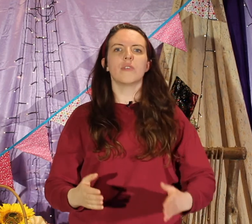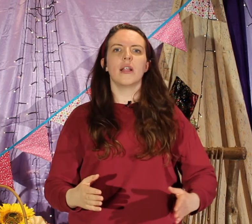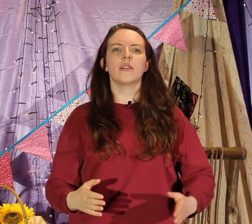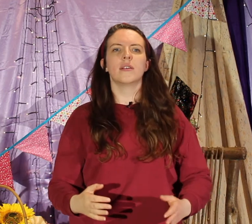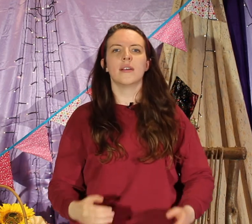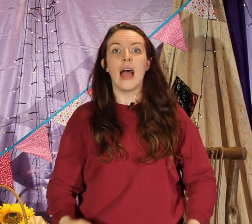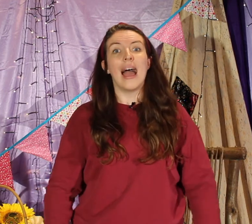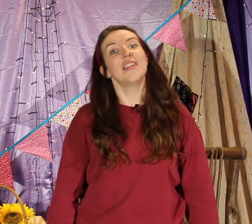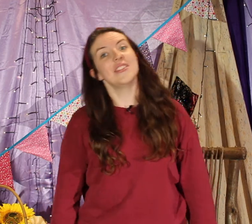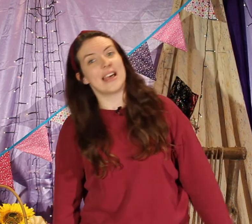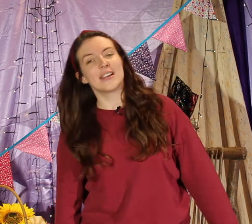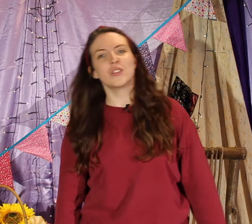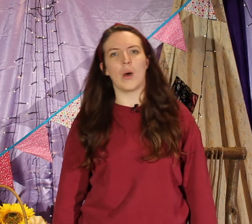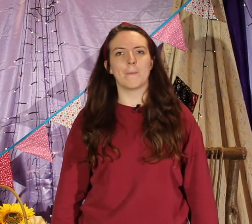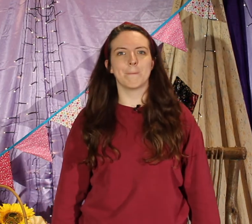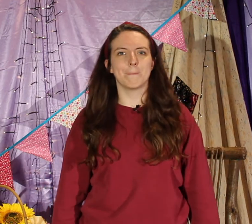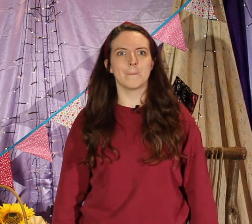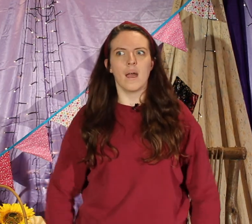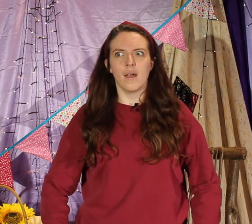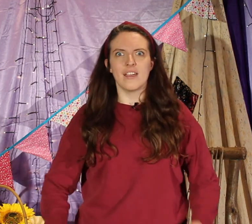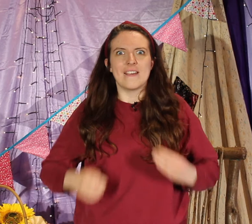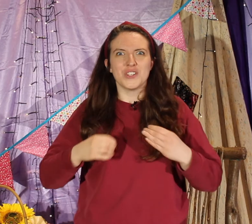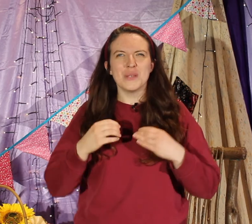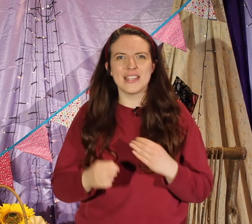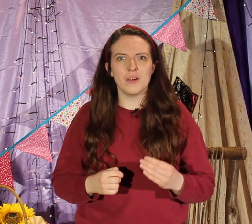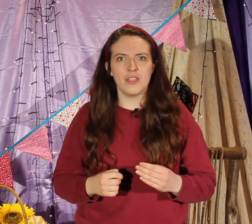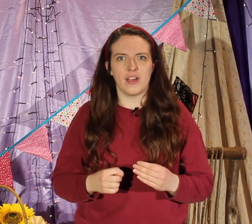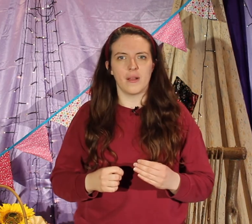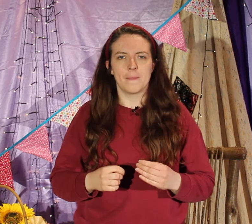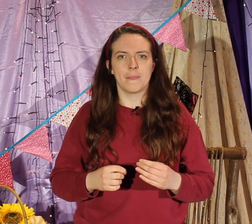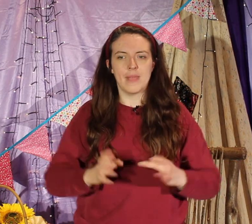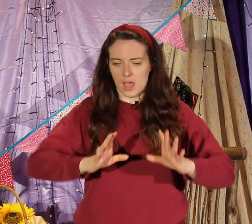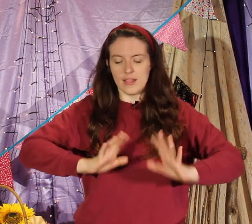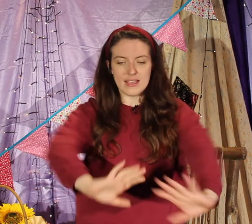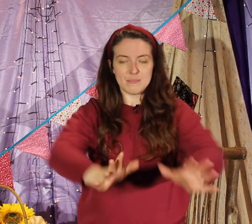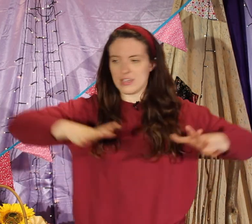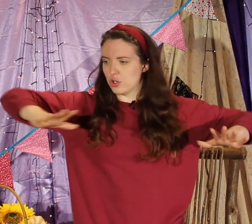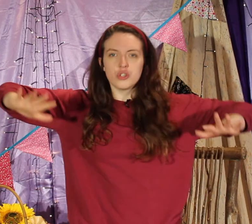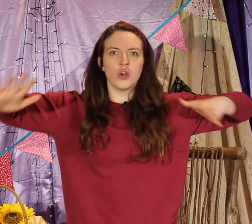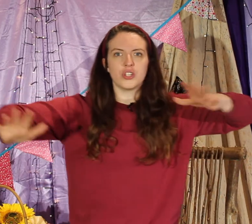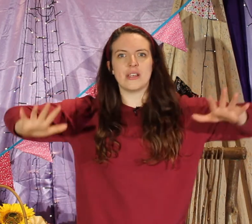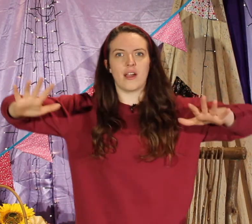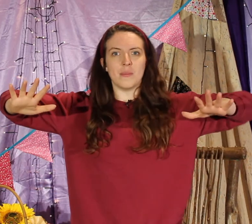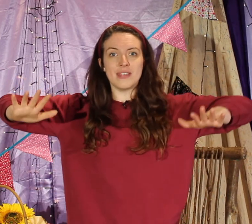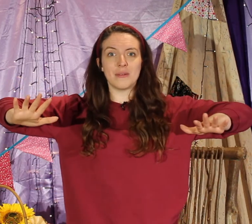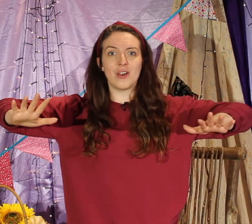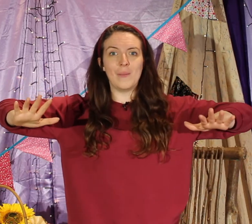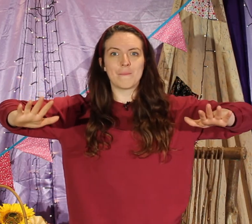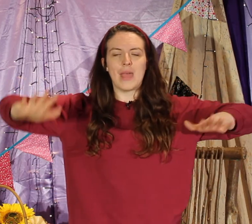run and she sang a song. Should we sing it with her? Let's make your tortoise arms. There we go. And